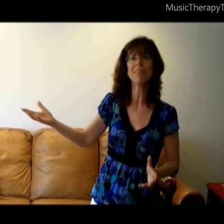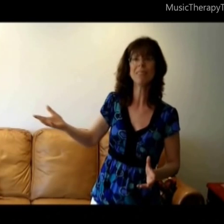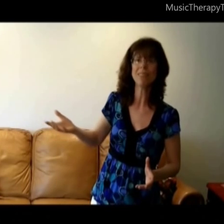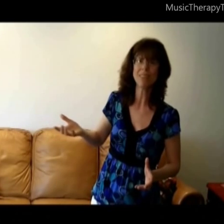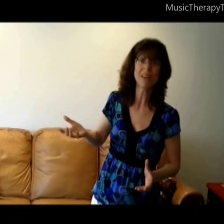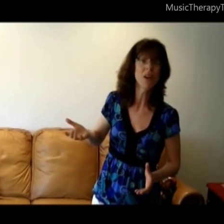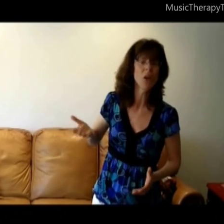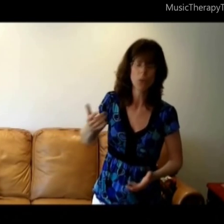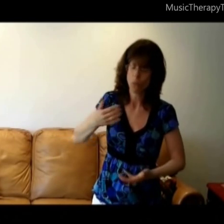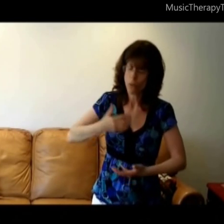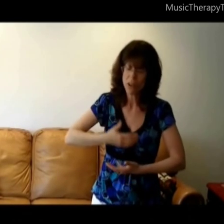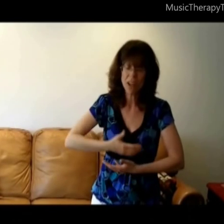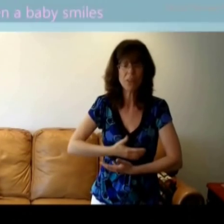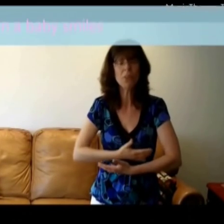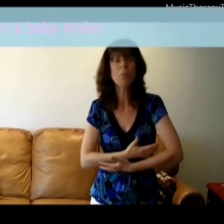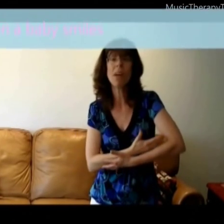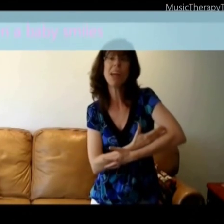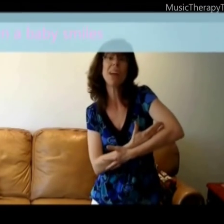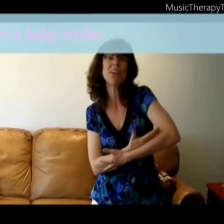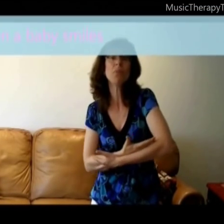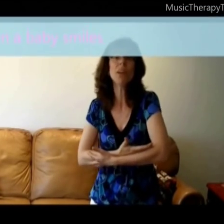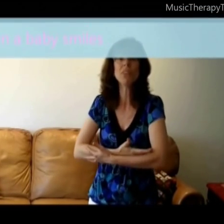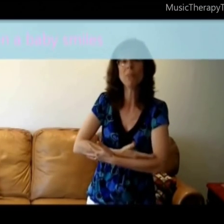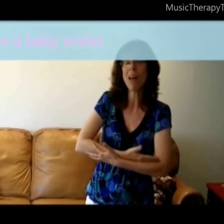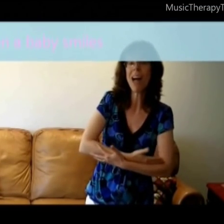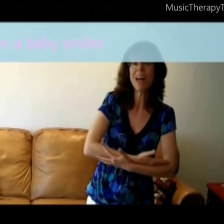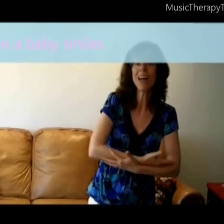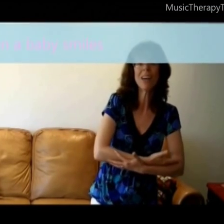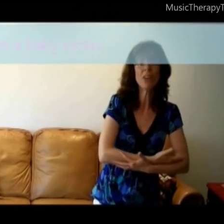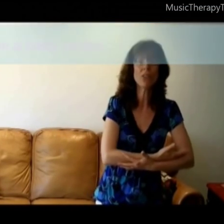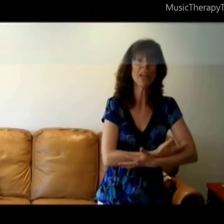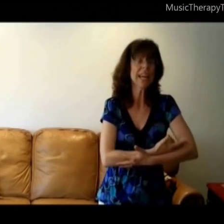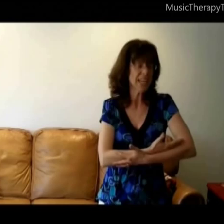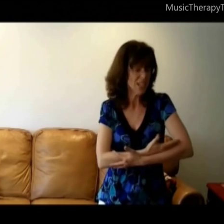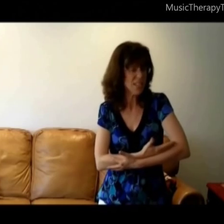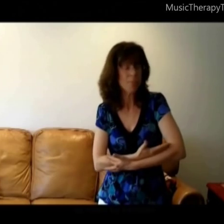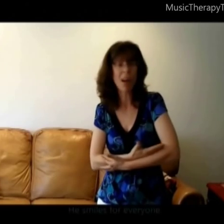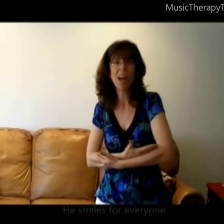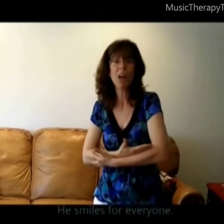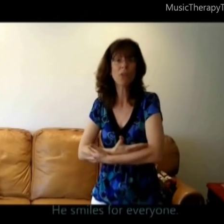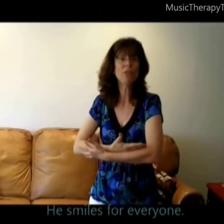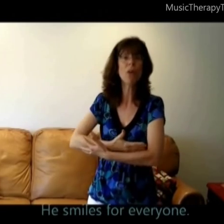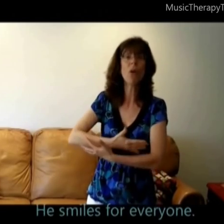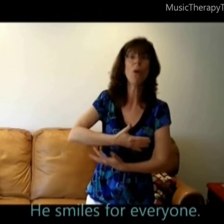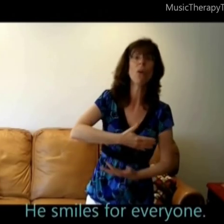everyone. When a baby smiles, he smiles for